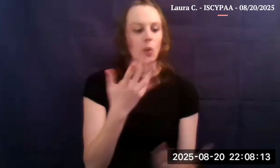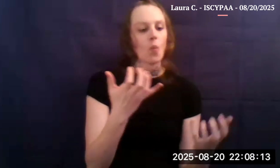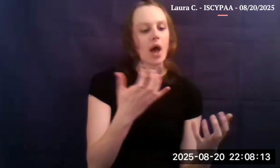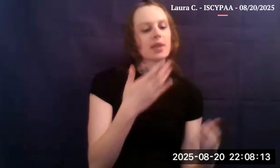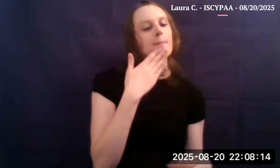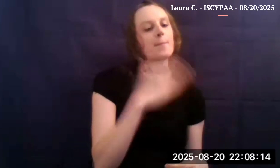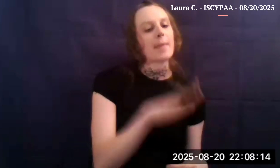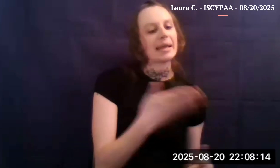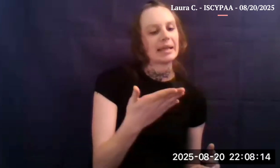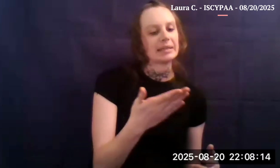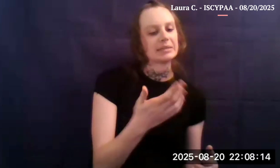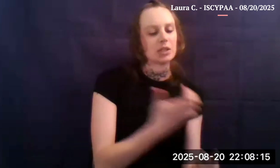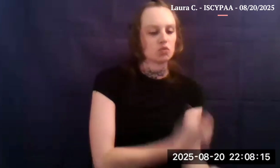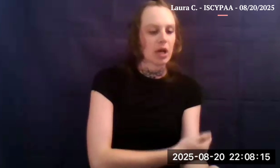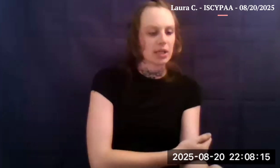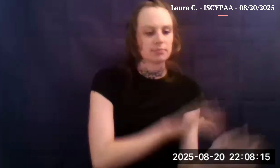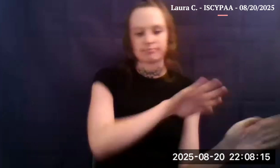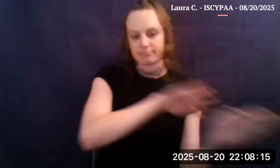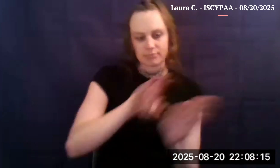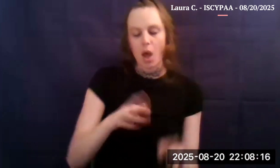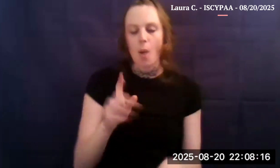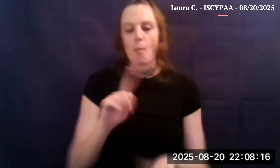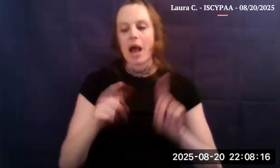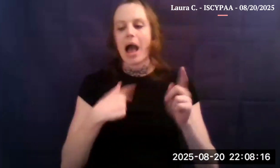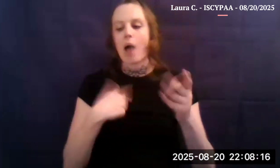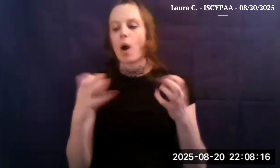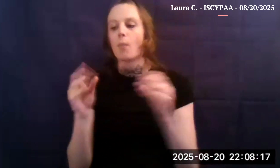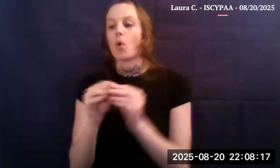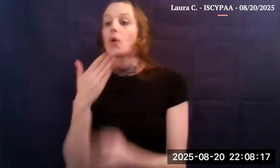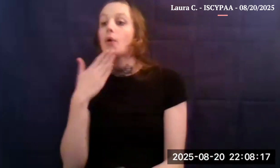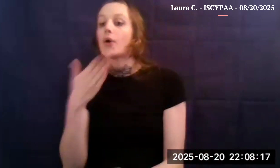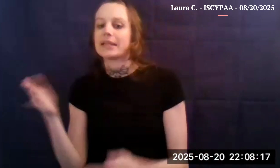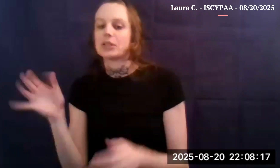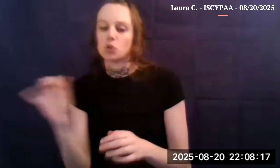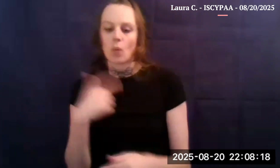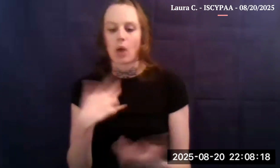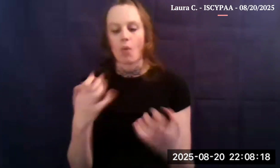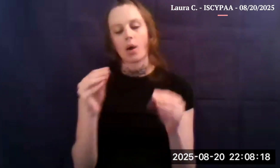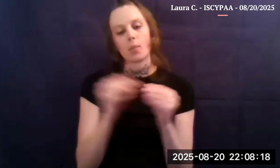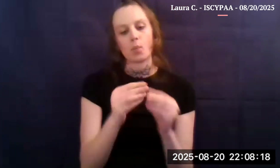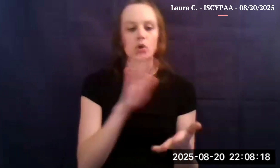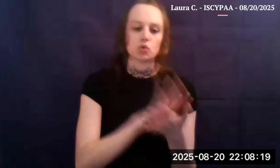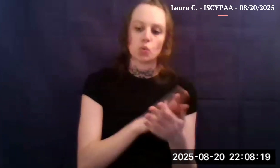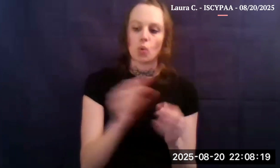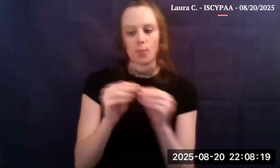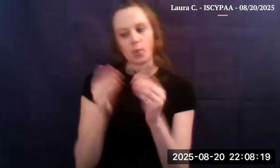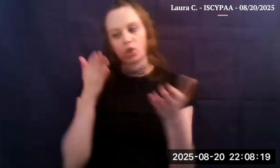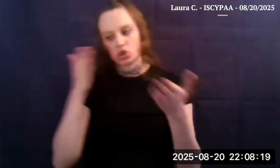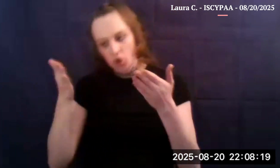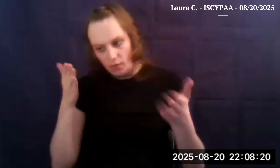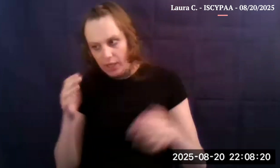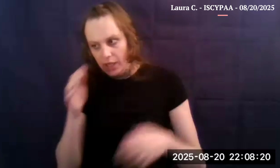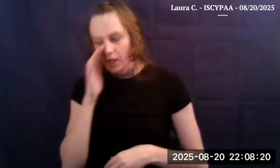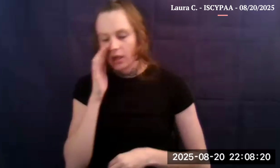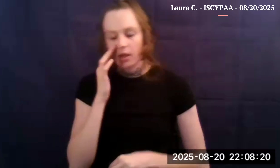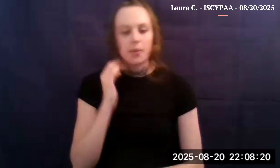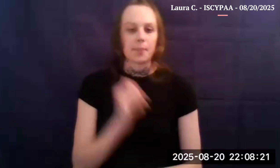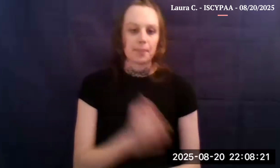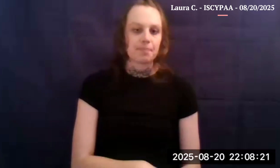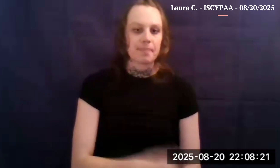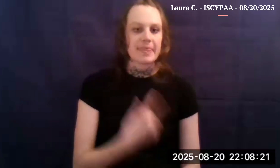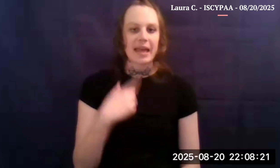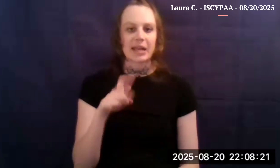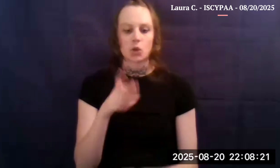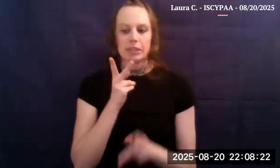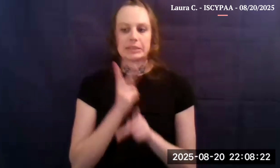are out of the picture, but like I want more of the good things too. Like I want more school, I want more service commitments. And I have to like really